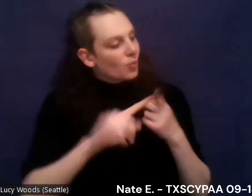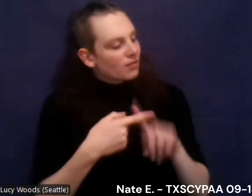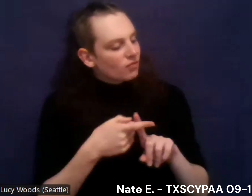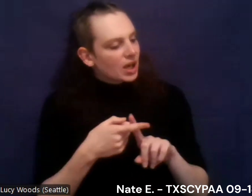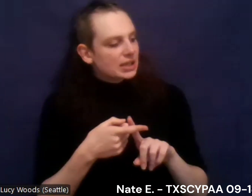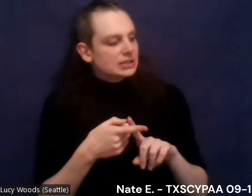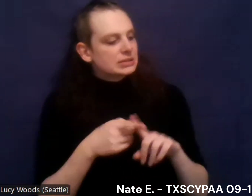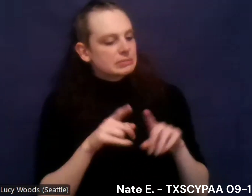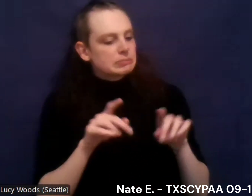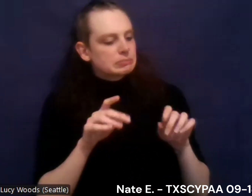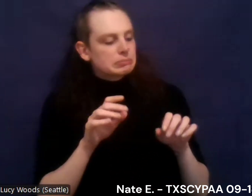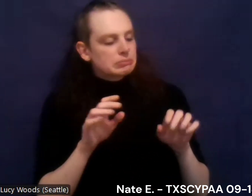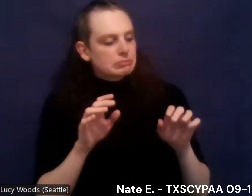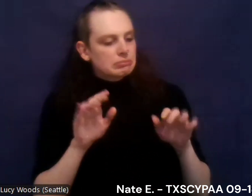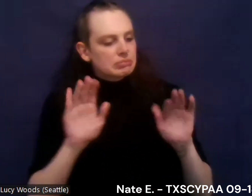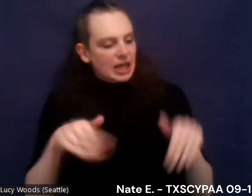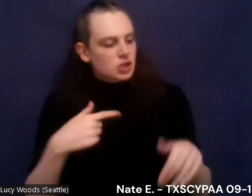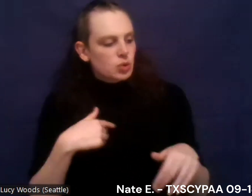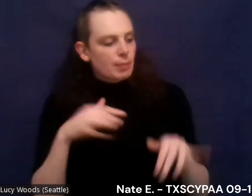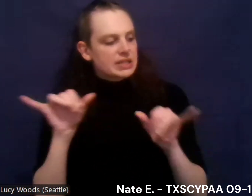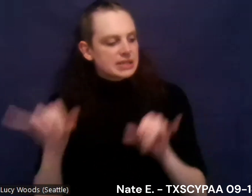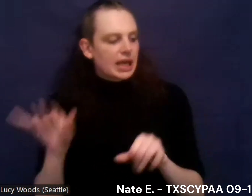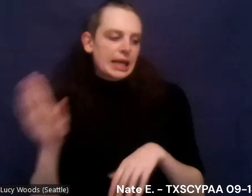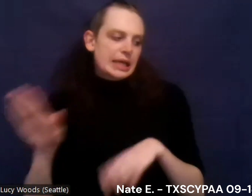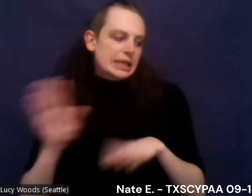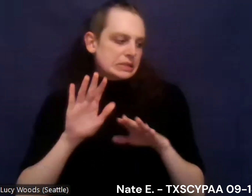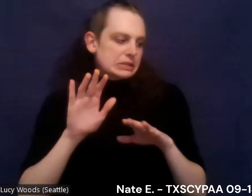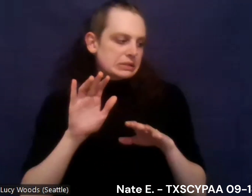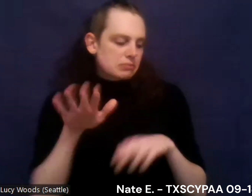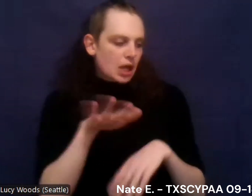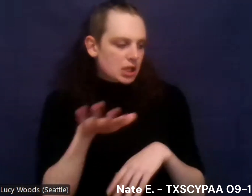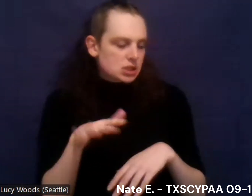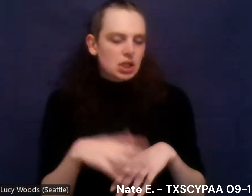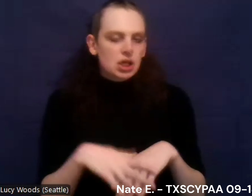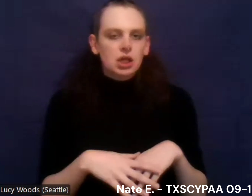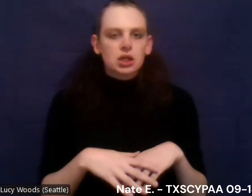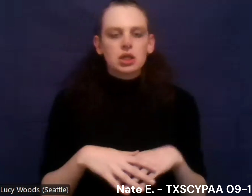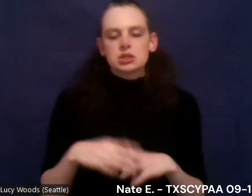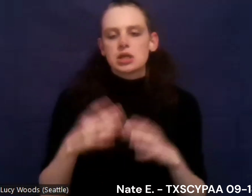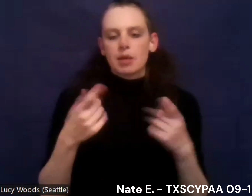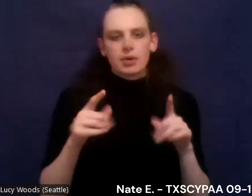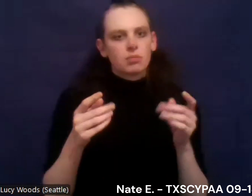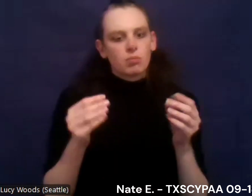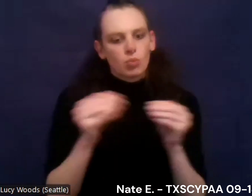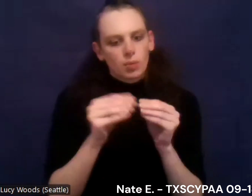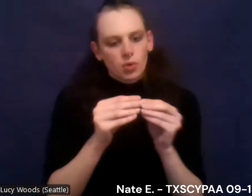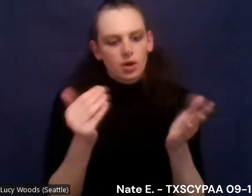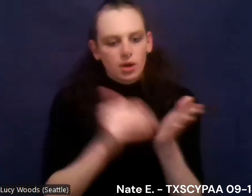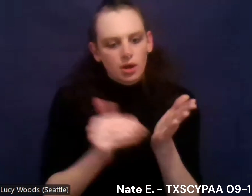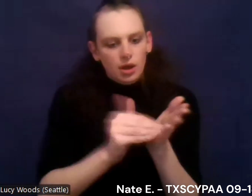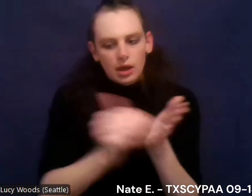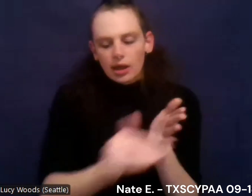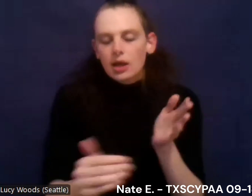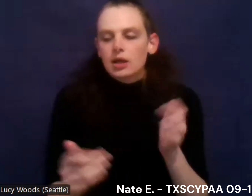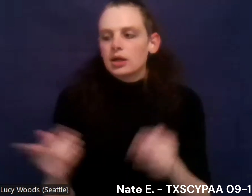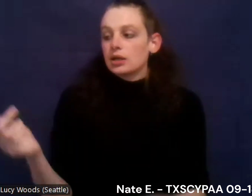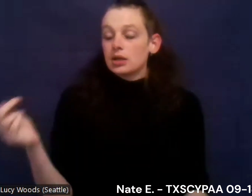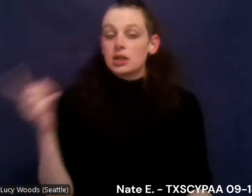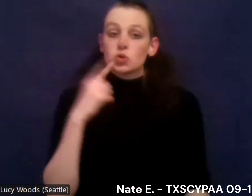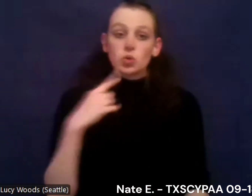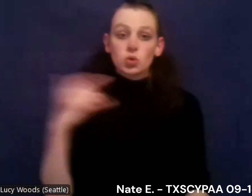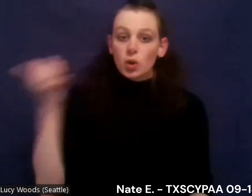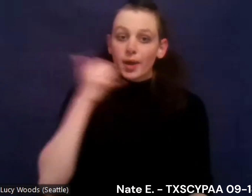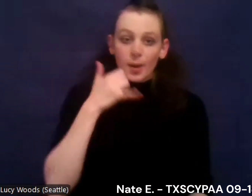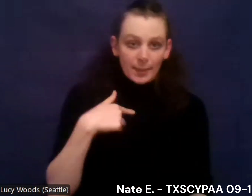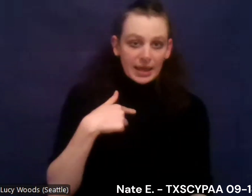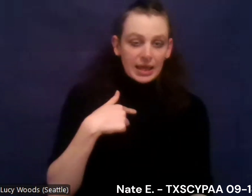at his place." And, that happened more and more until, one day she called me and she just said, "Hey, I'm going to move in with Oscar. So